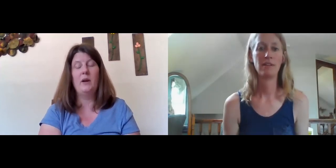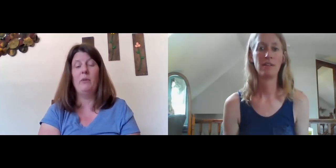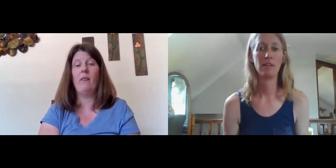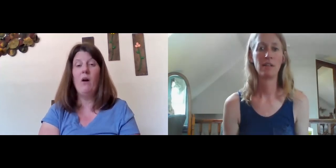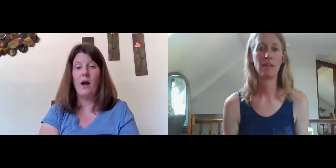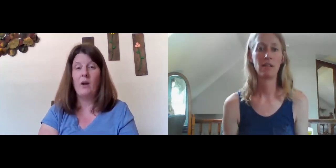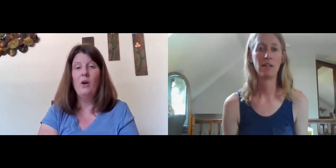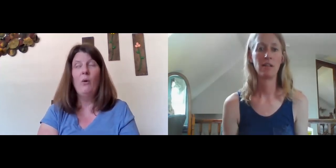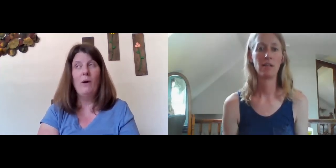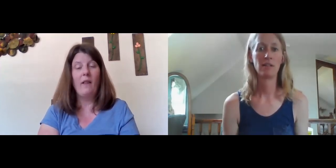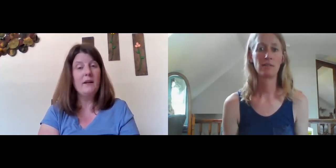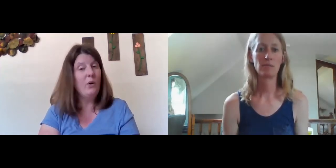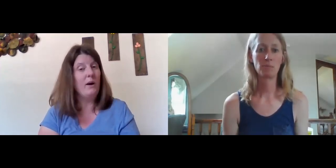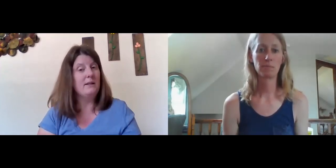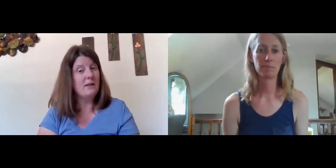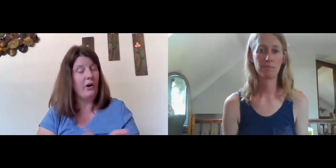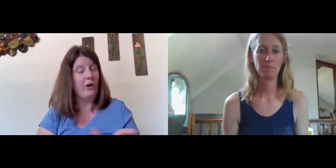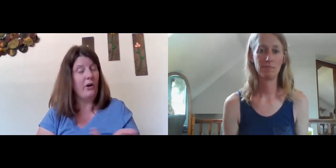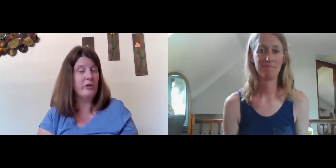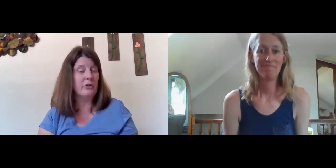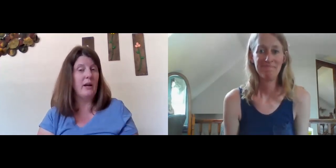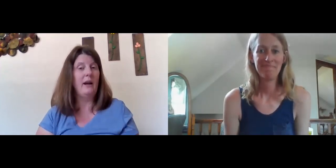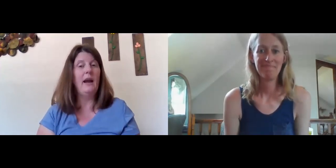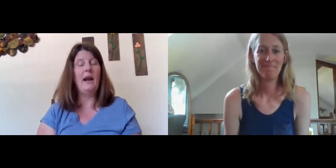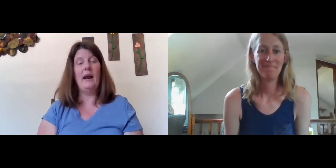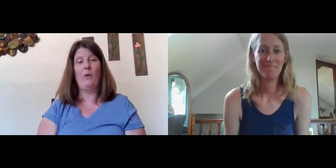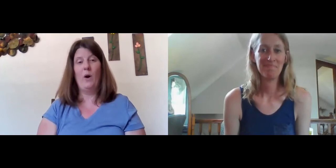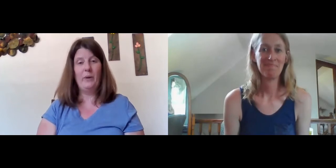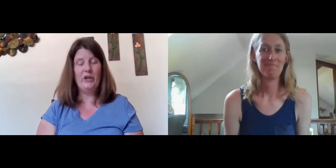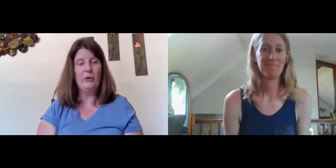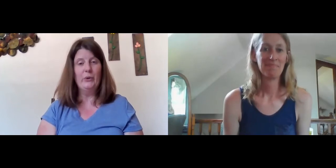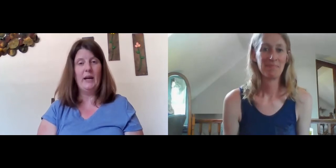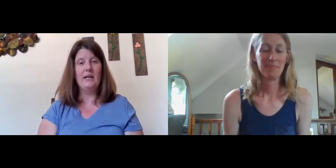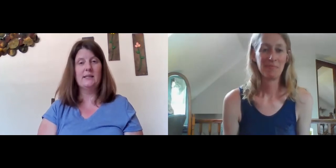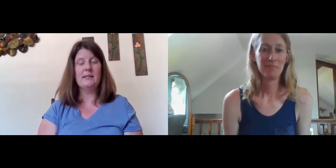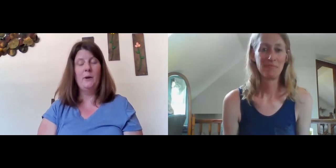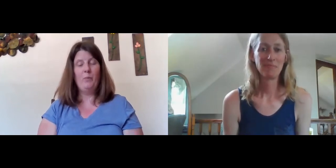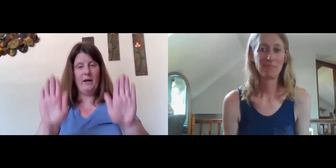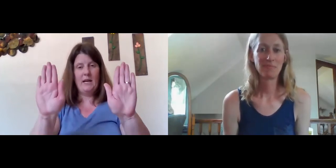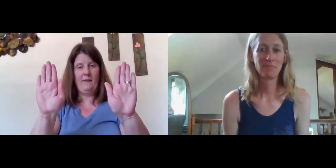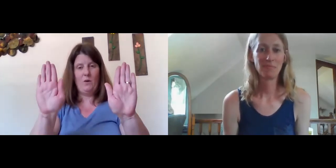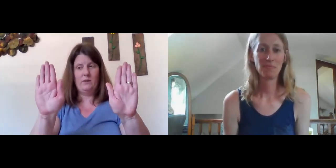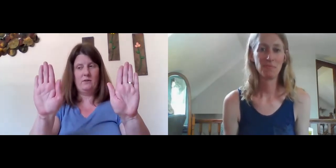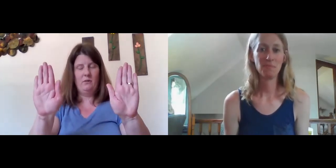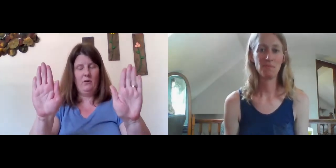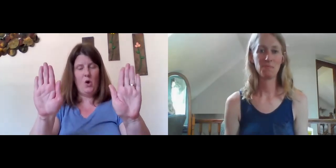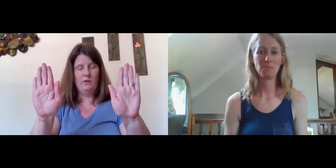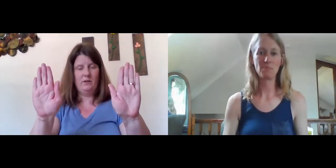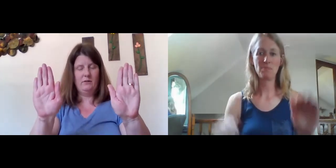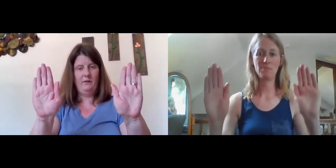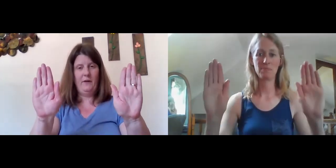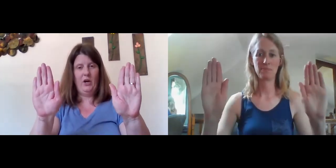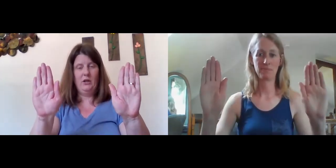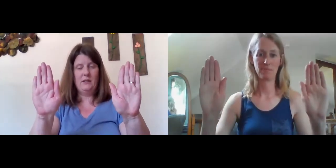to him belong. Well, little ones are you children. And what we do is we're going to take those